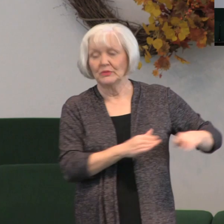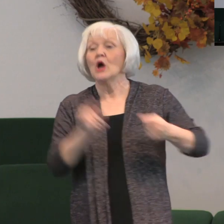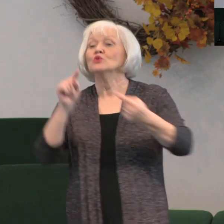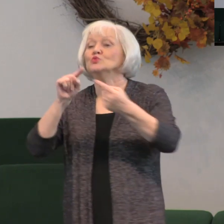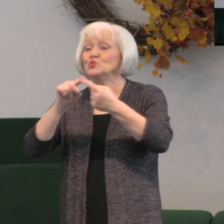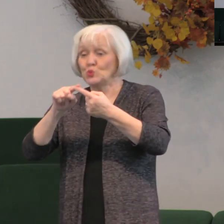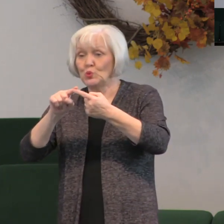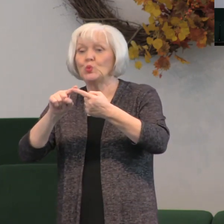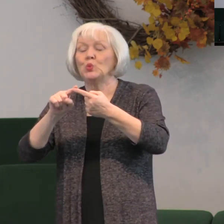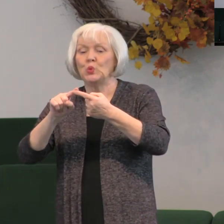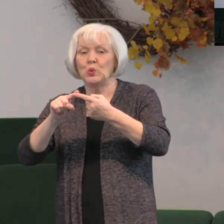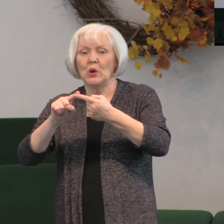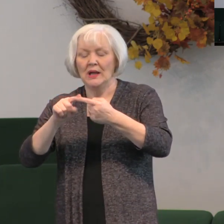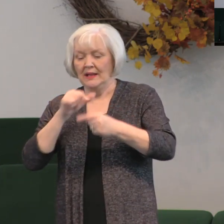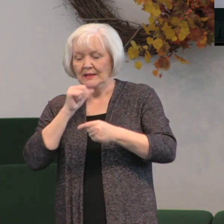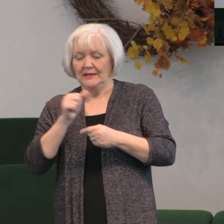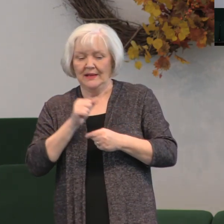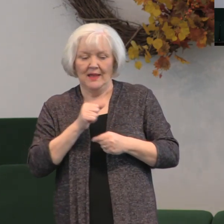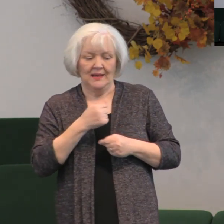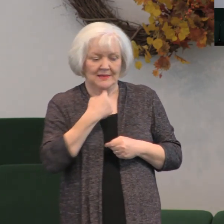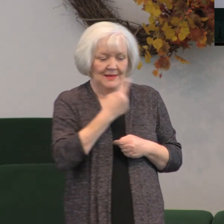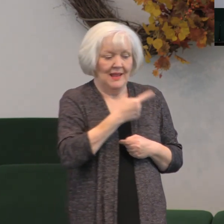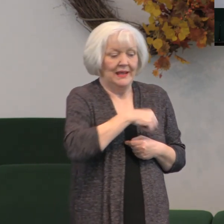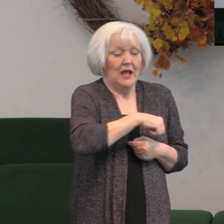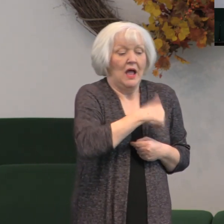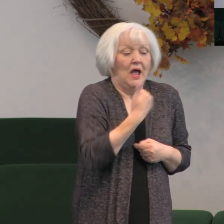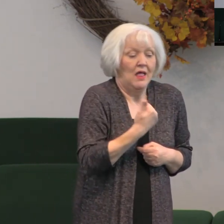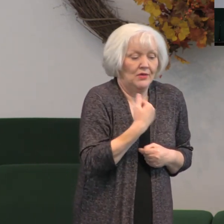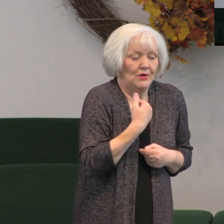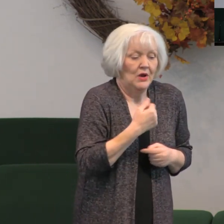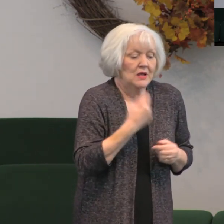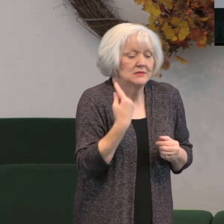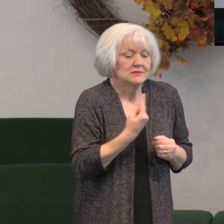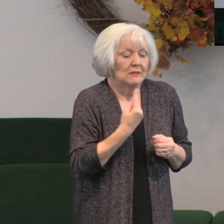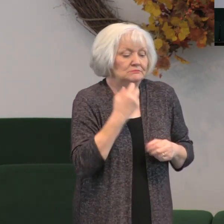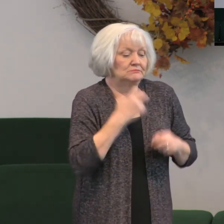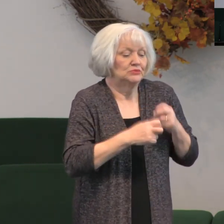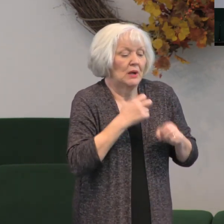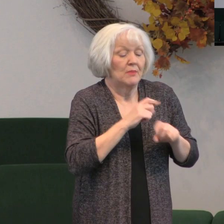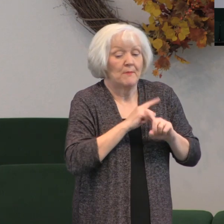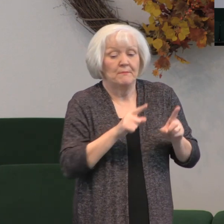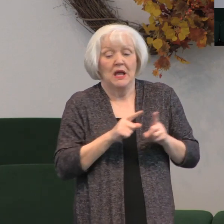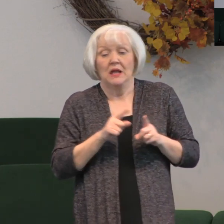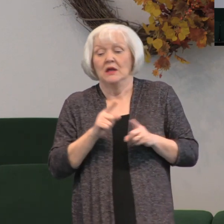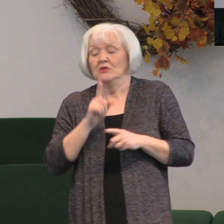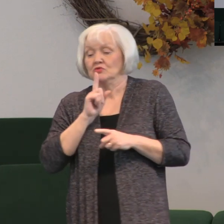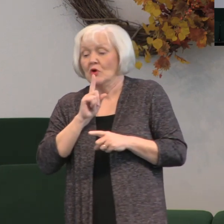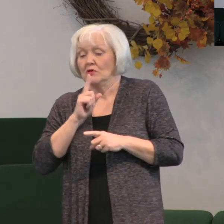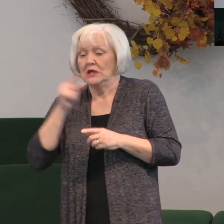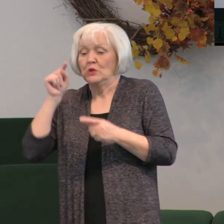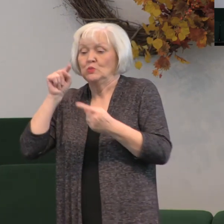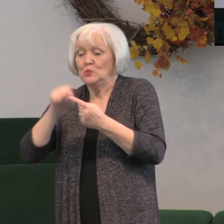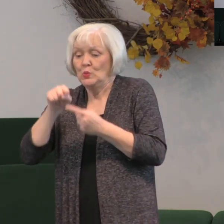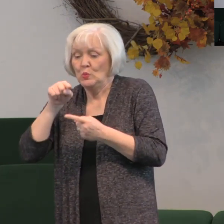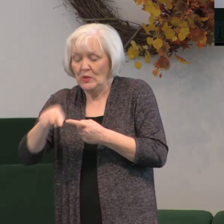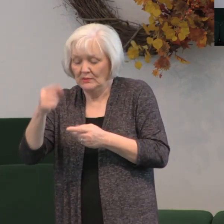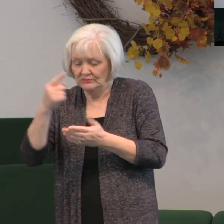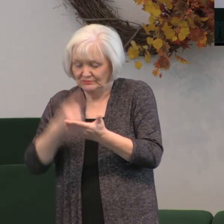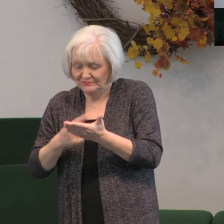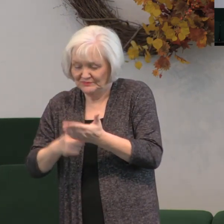not talking to others about the problems that we see but talking to them about what is going on.